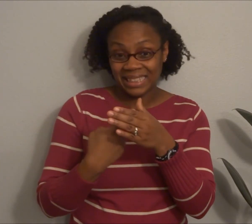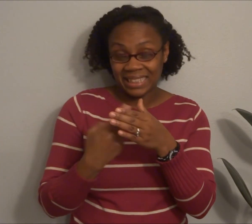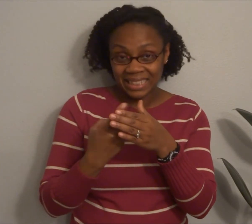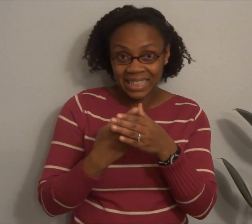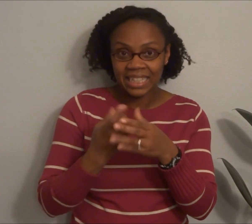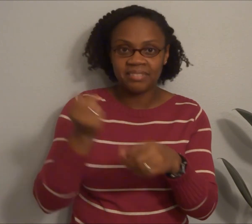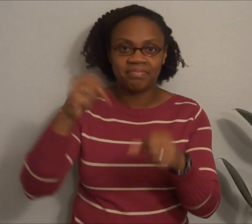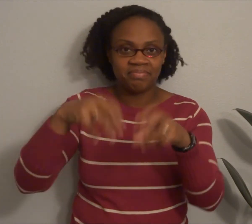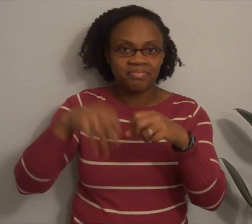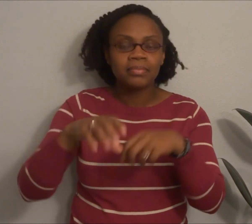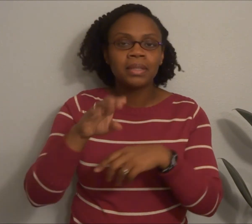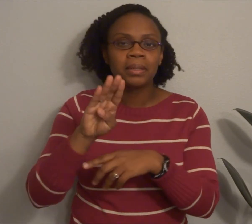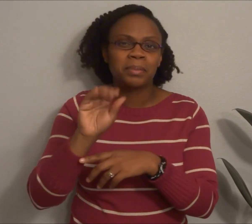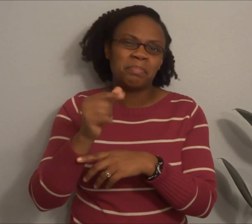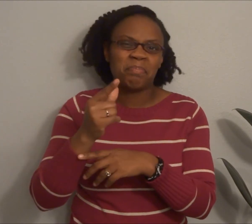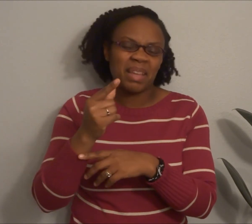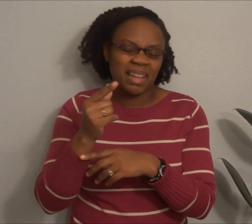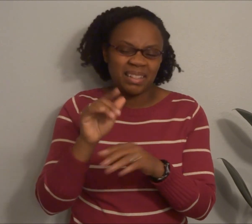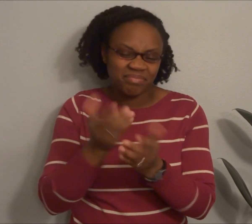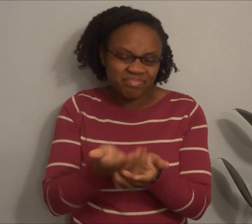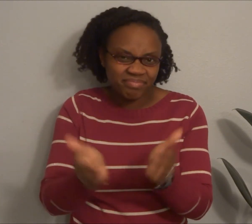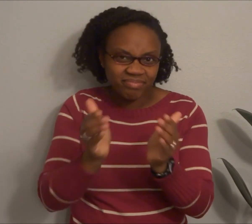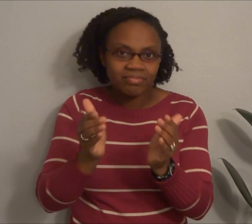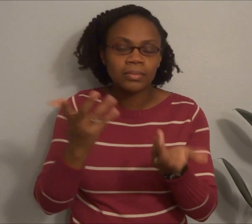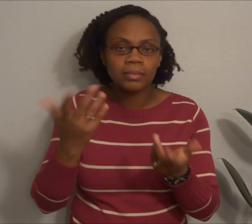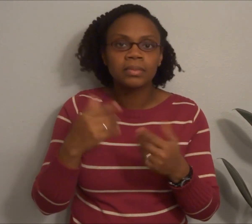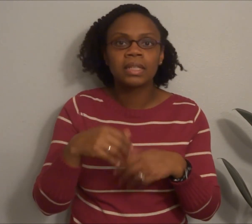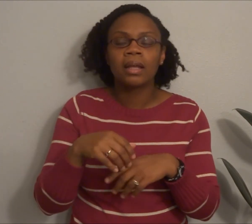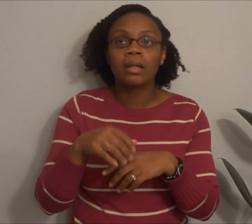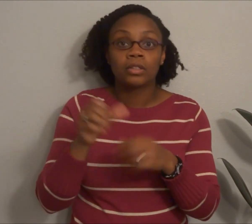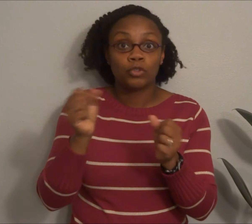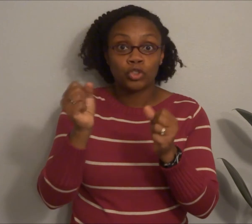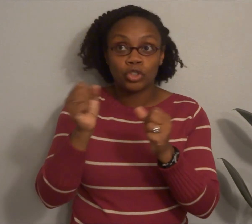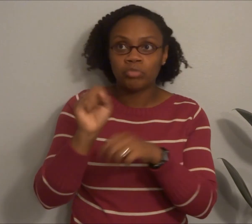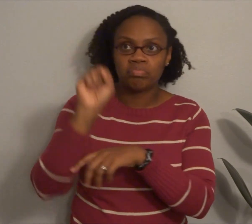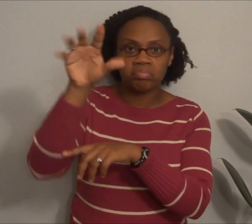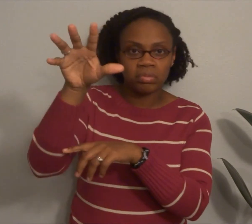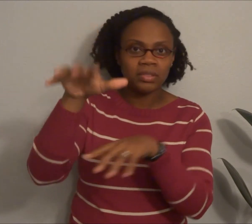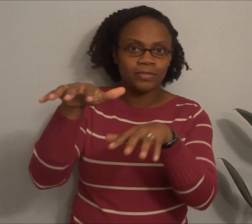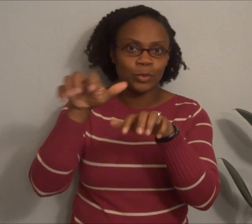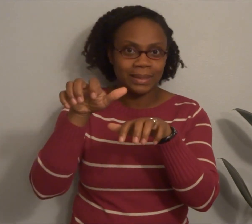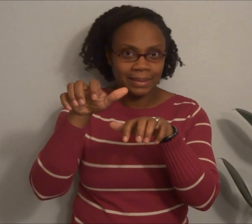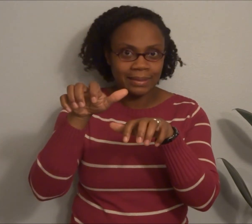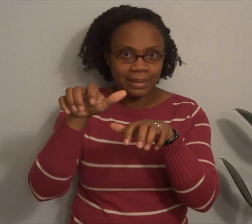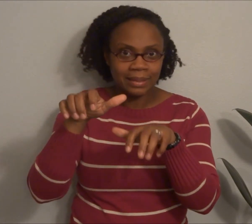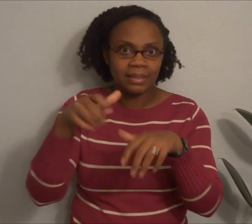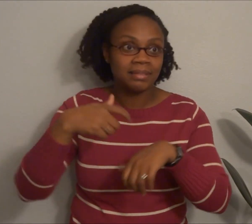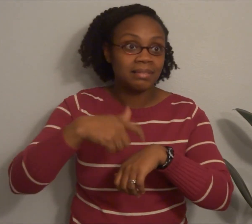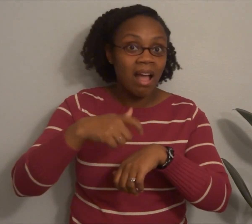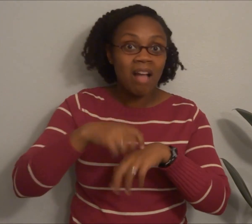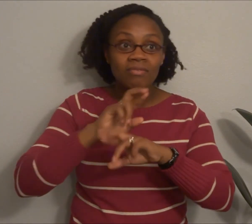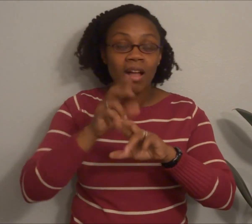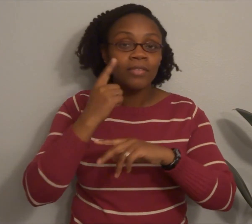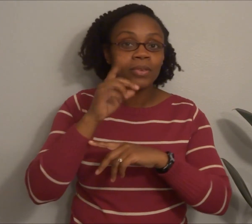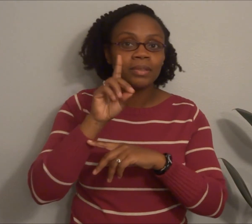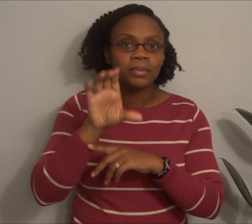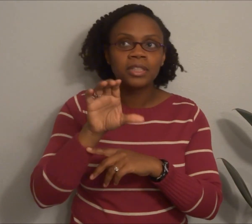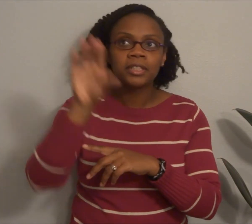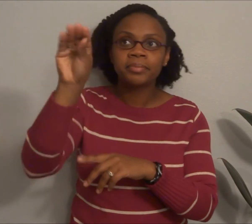just do a big mix, mix a big batch of it and then put it in little Ziploc bags and store it in the freezer. And then when you're